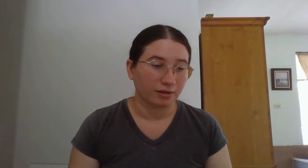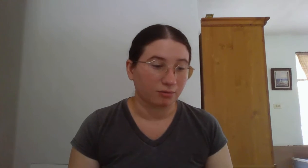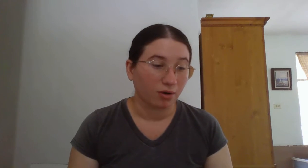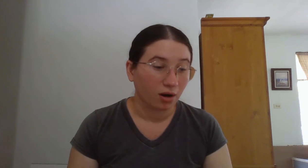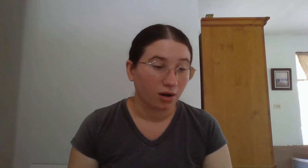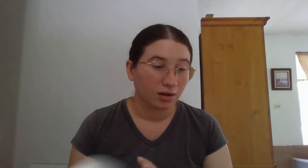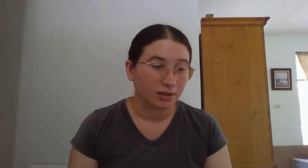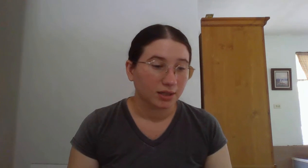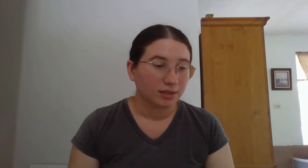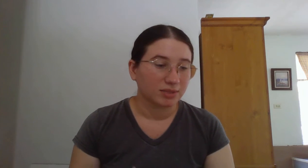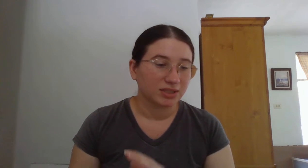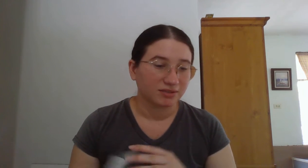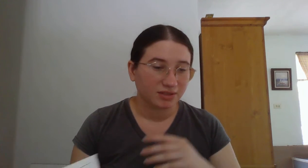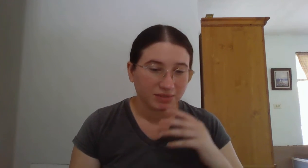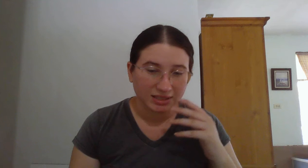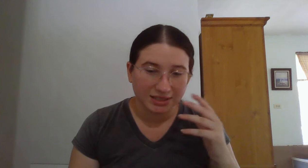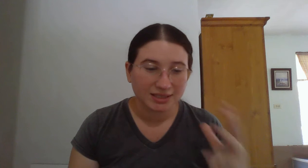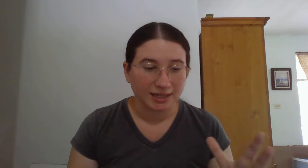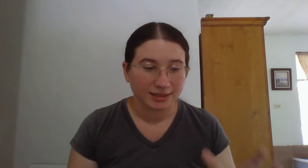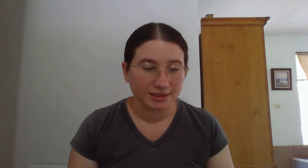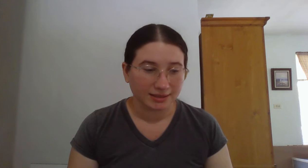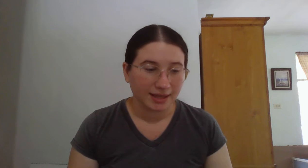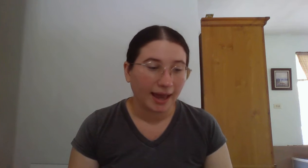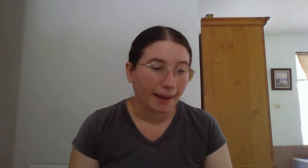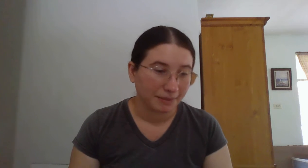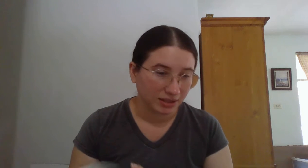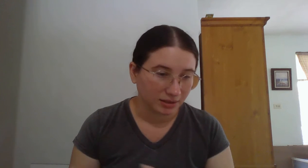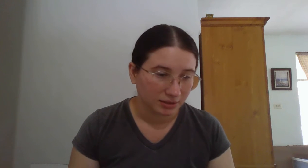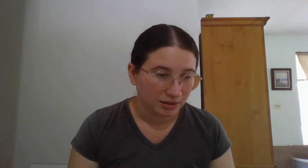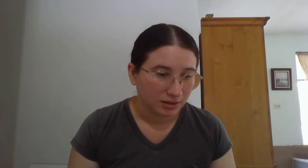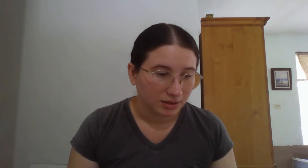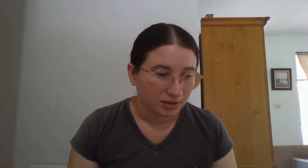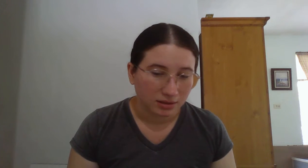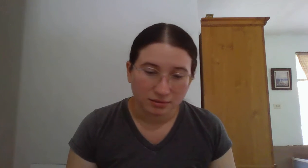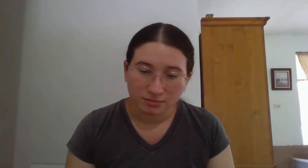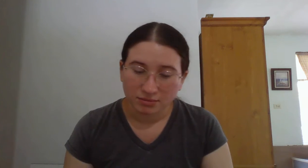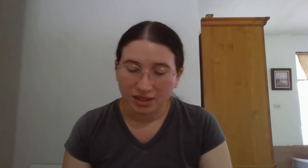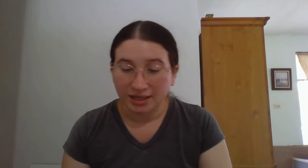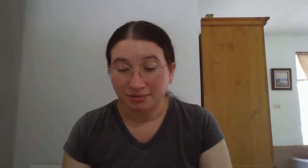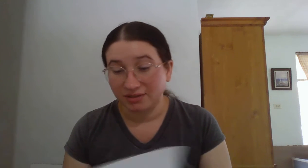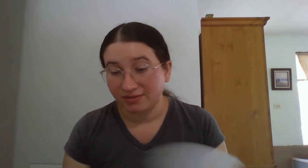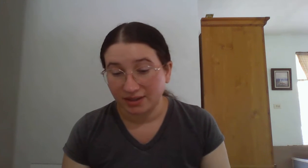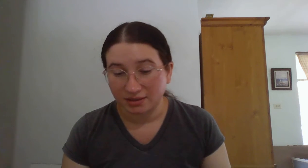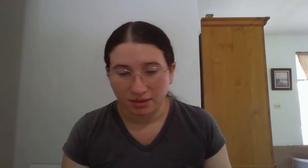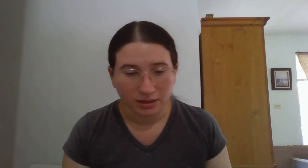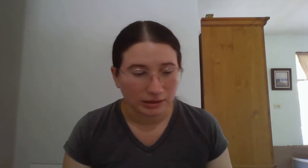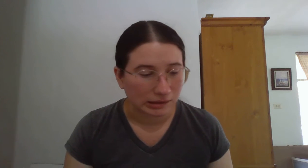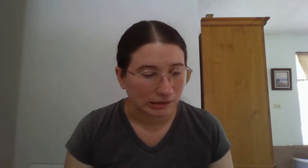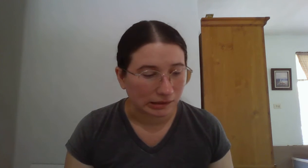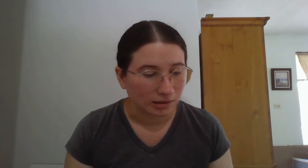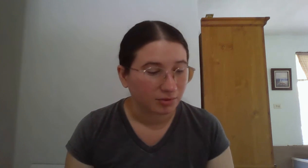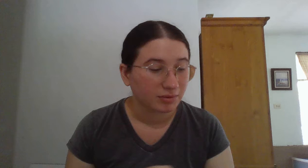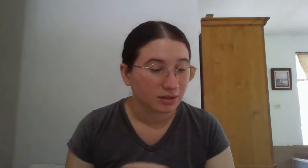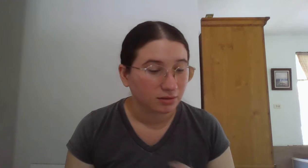That wrong means if something sudden is happening. I can't really find it right now, but we learned